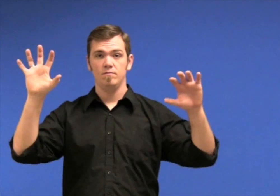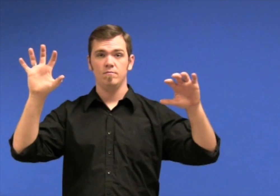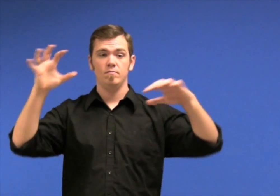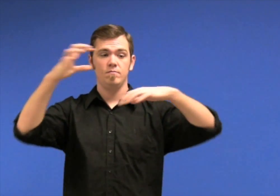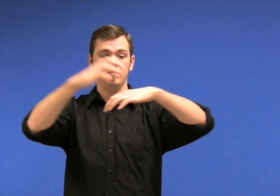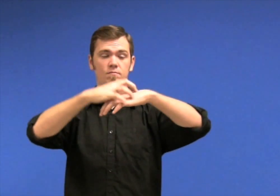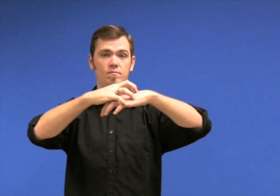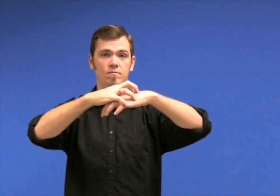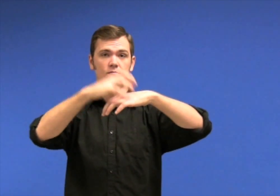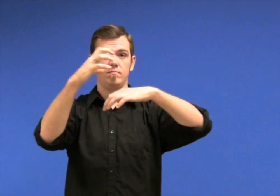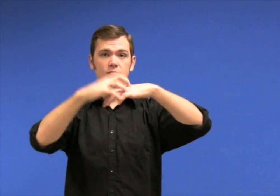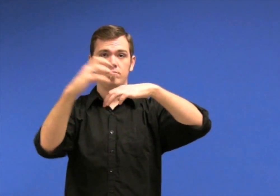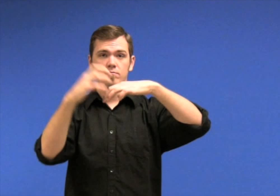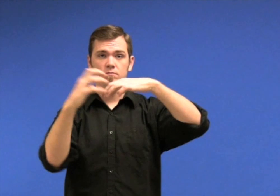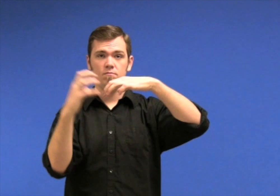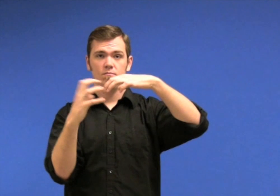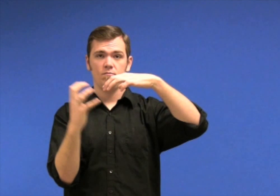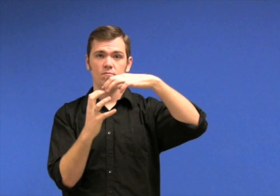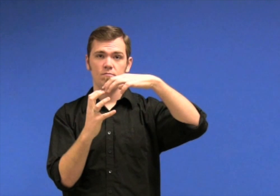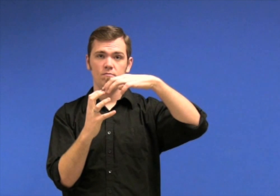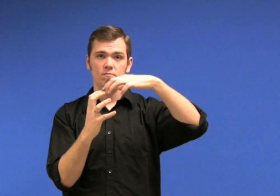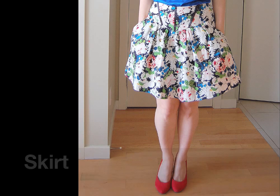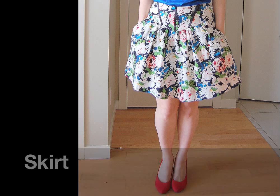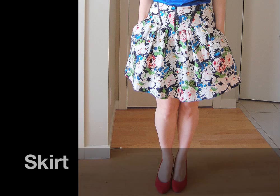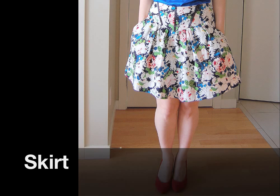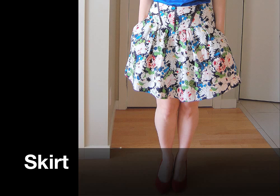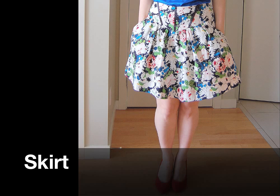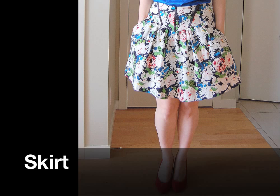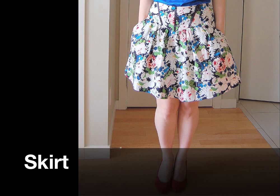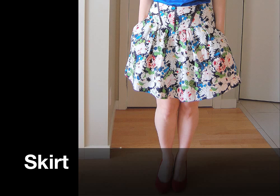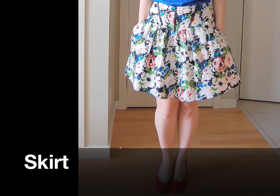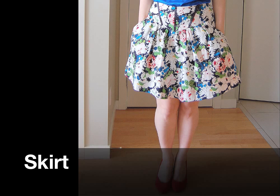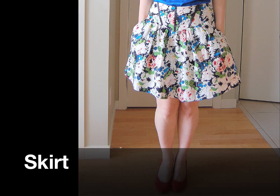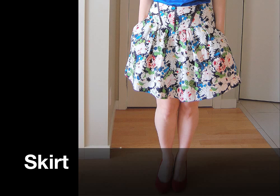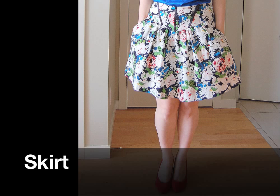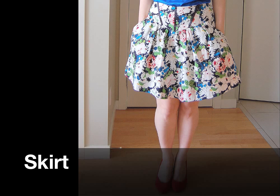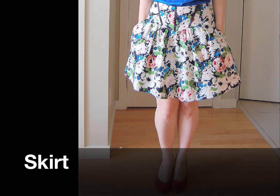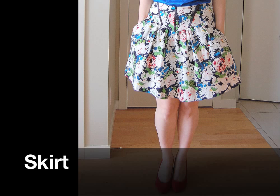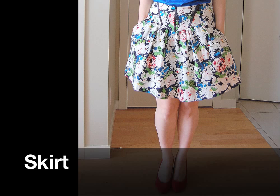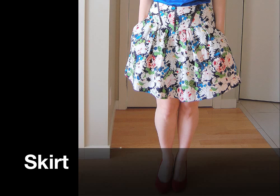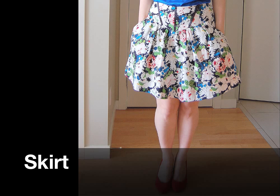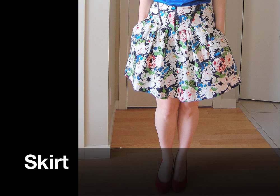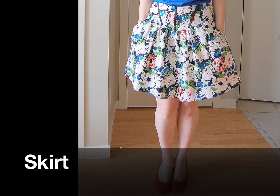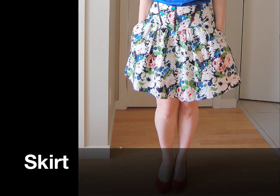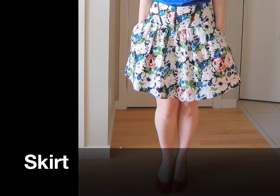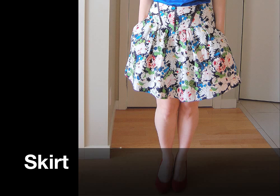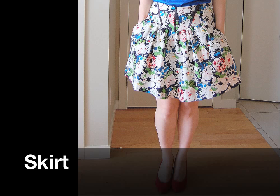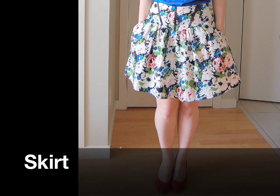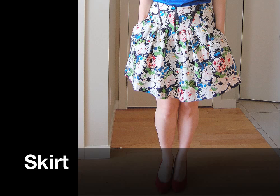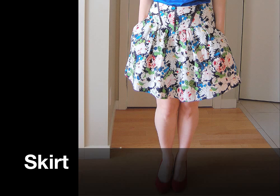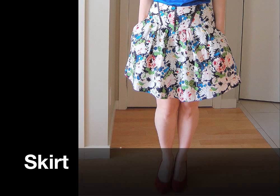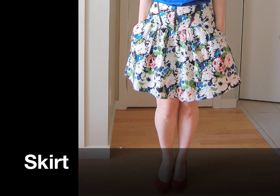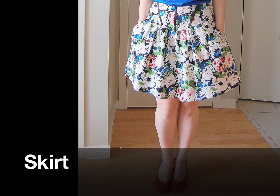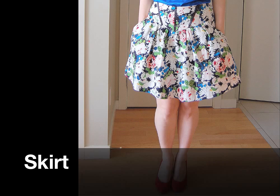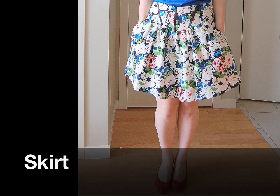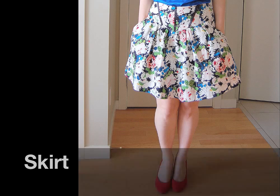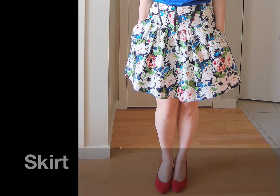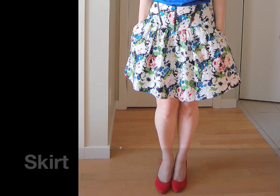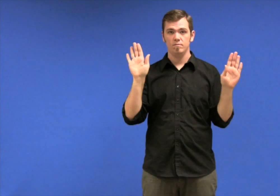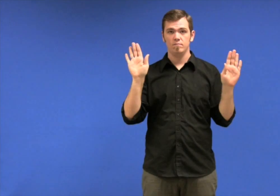vine. Grapes. The next sign is skirt. Skirt. All right, here's the